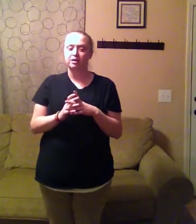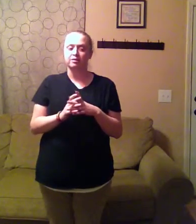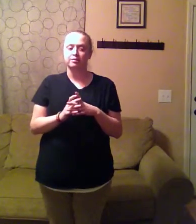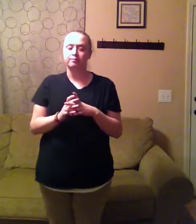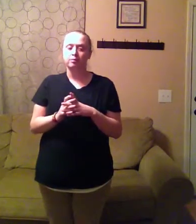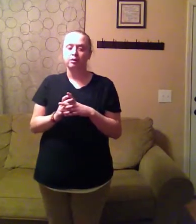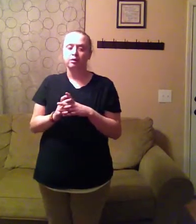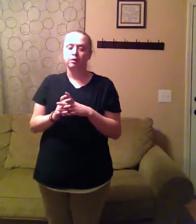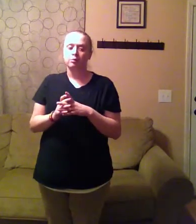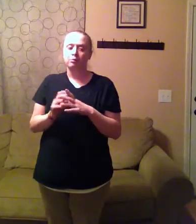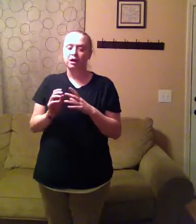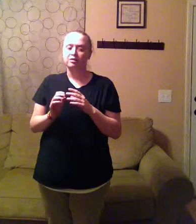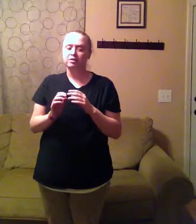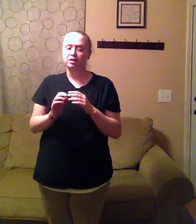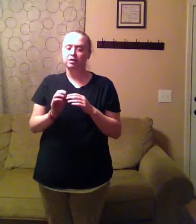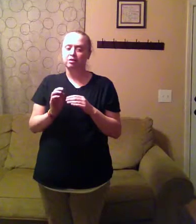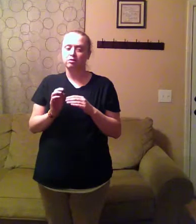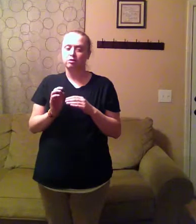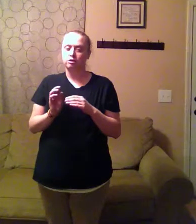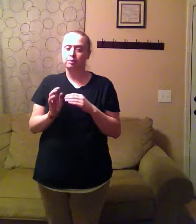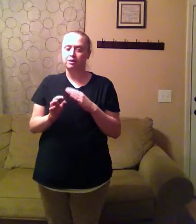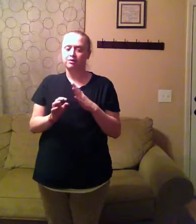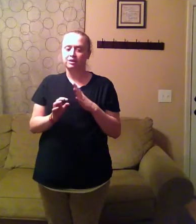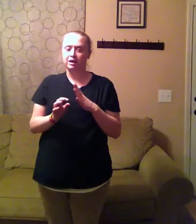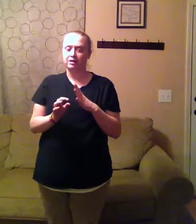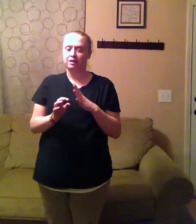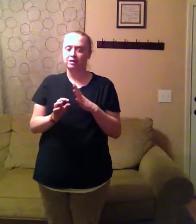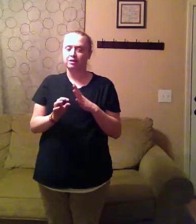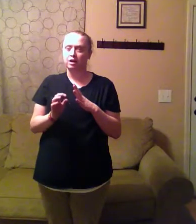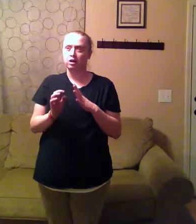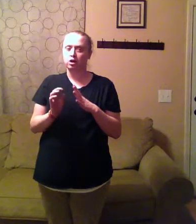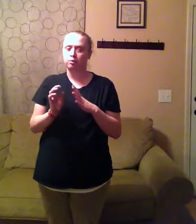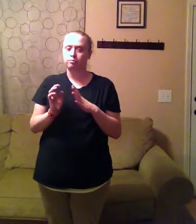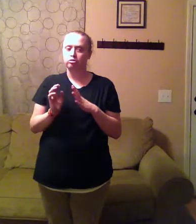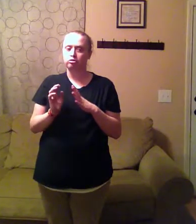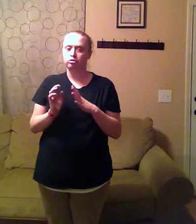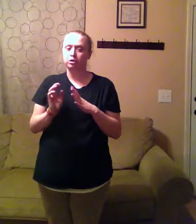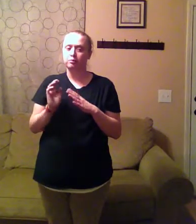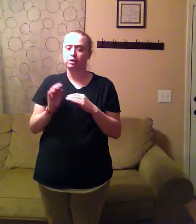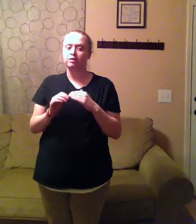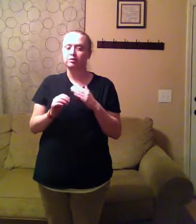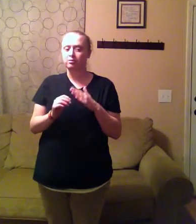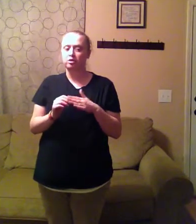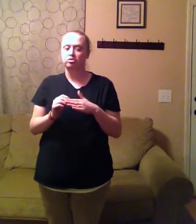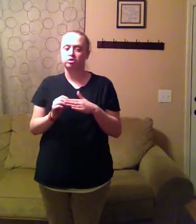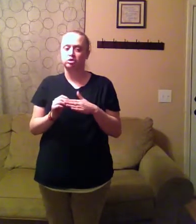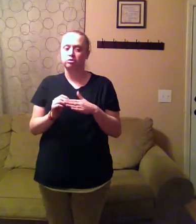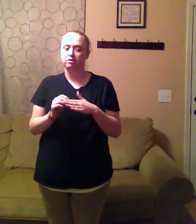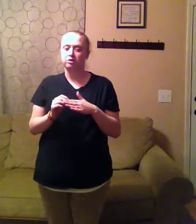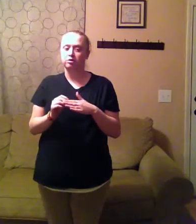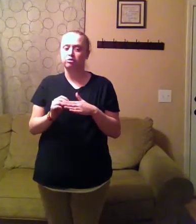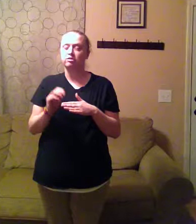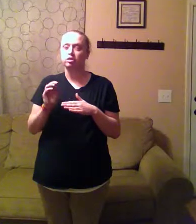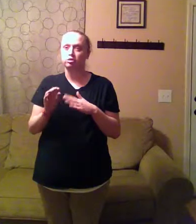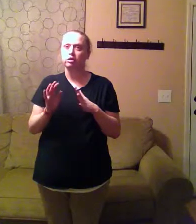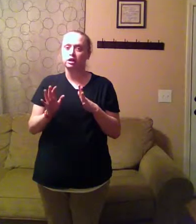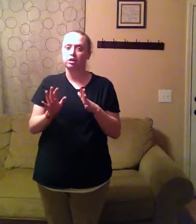techniques. Practicing is also a repetitive technique that helps you implant the information you need to learn securely in your